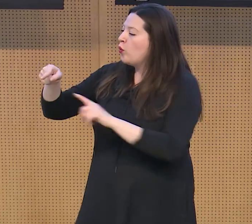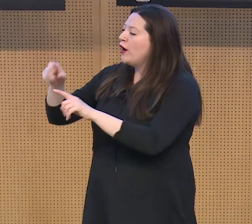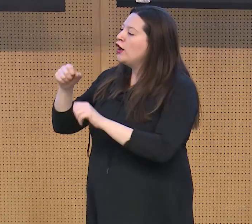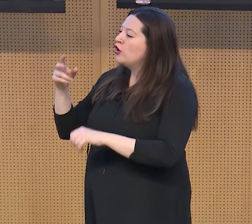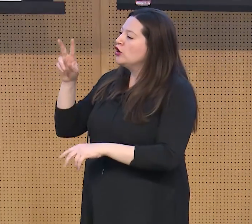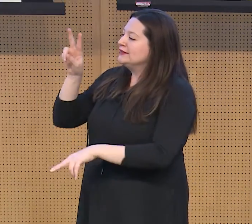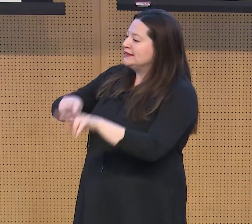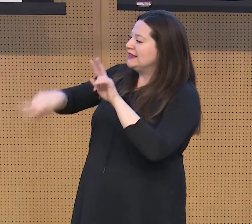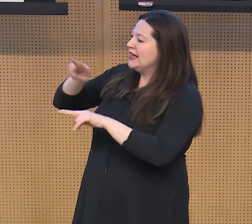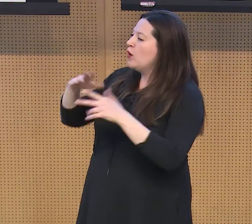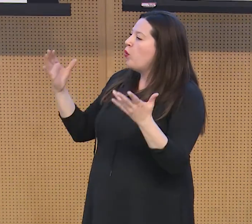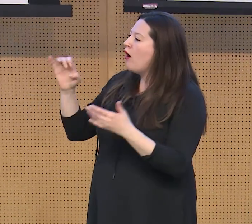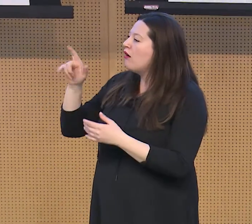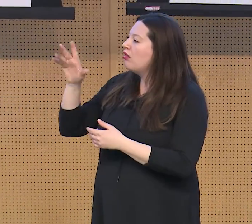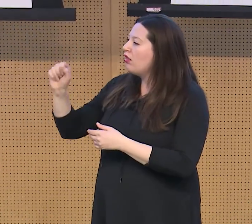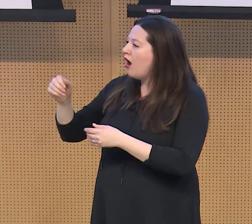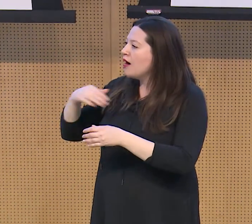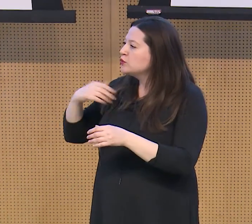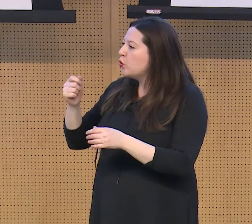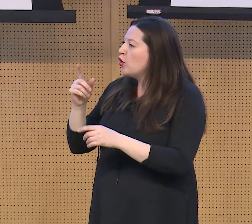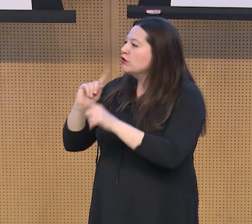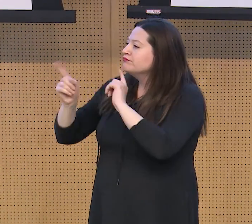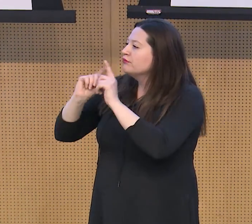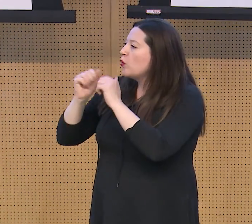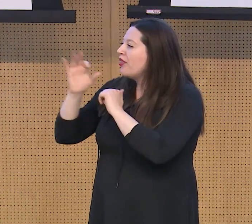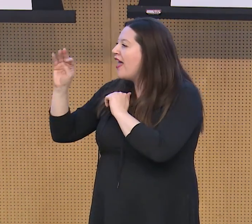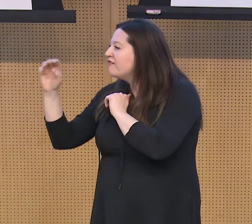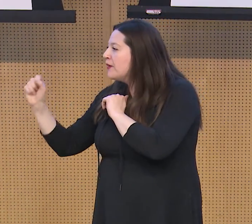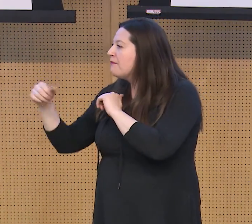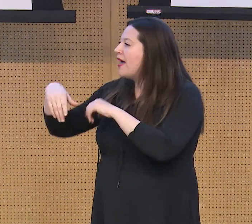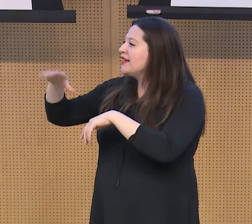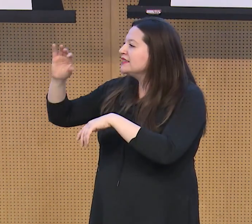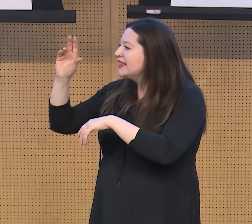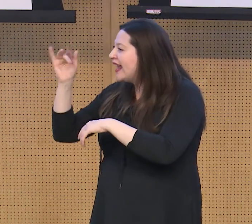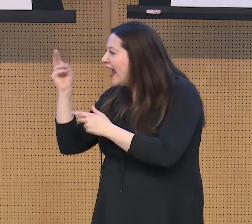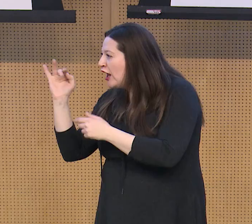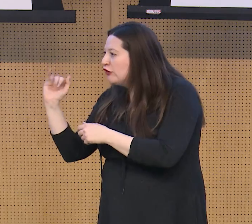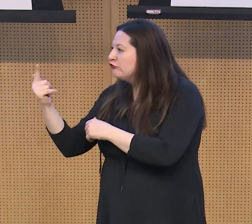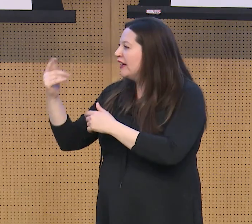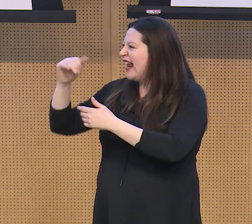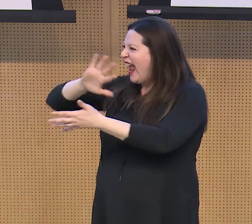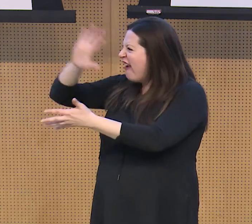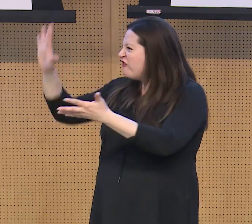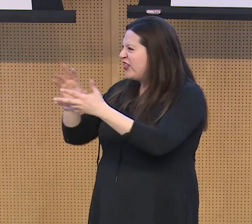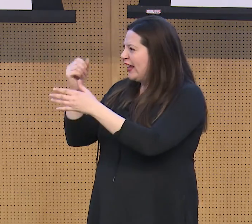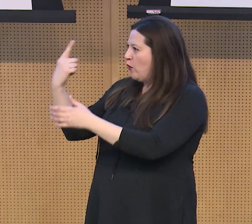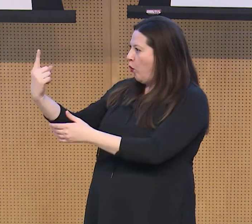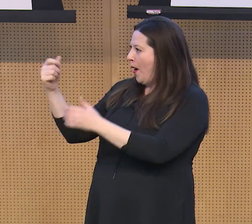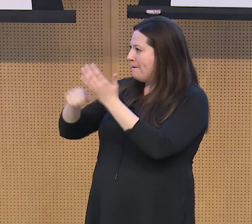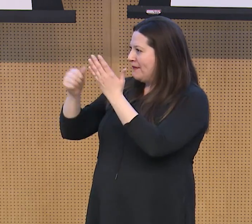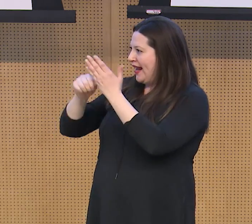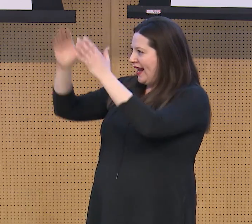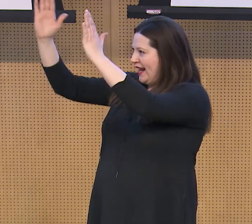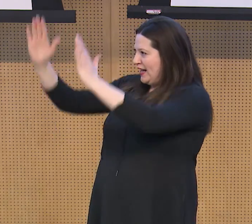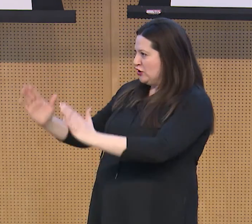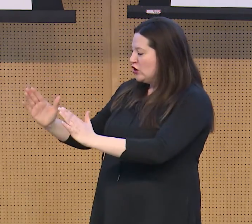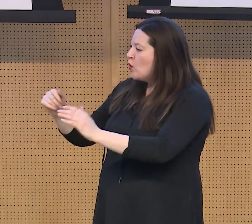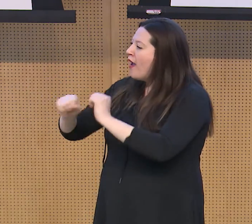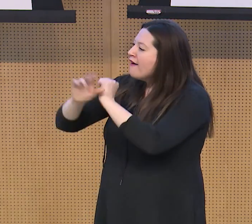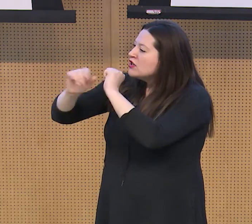The link system would allow to see what, clubs could talk with catering and FMS and event space